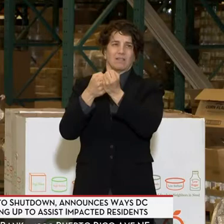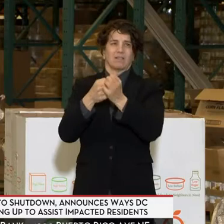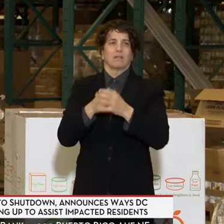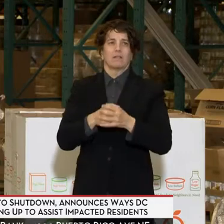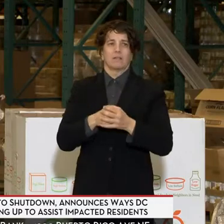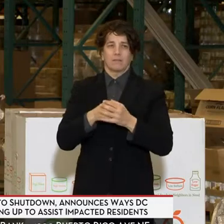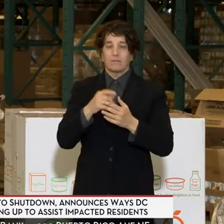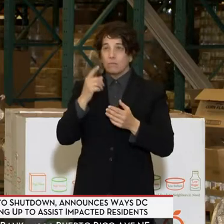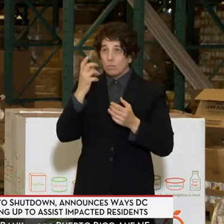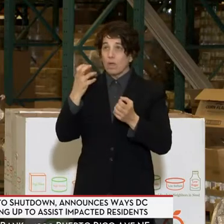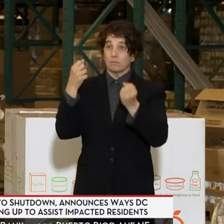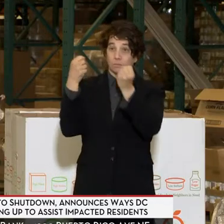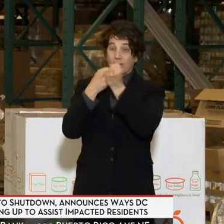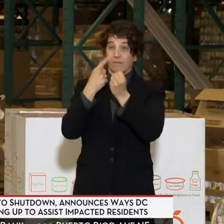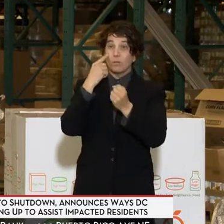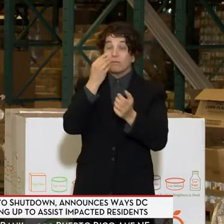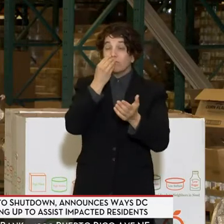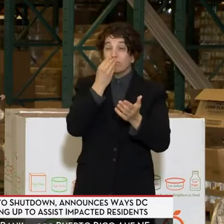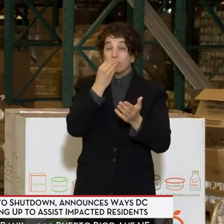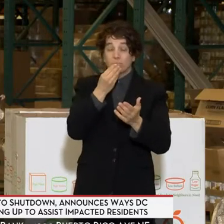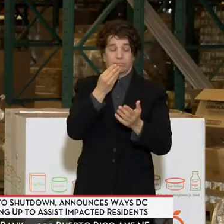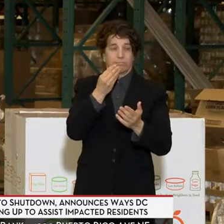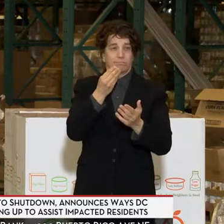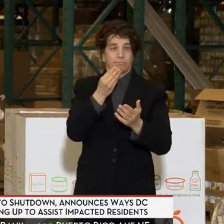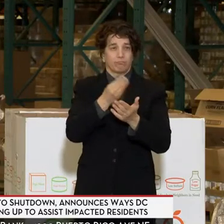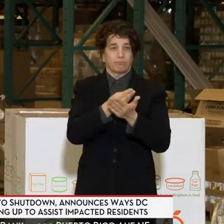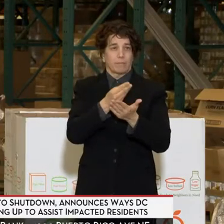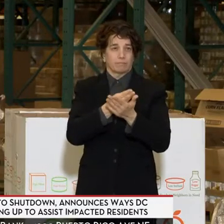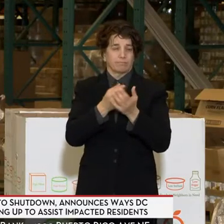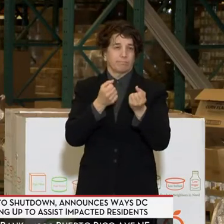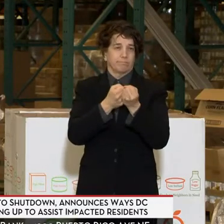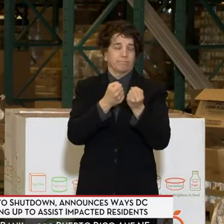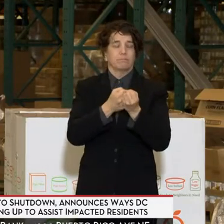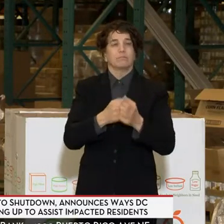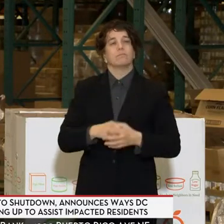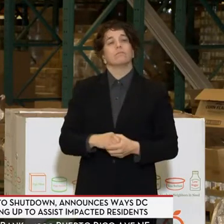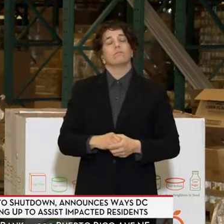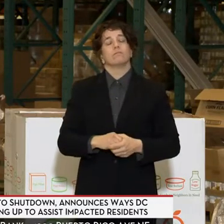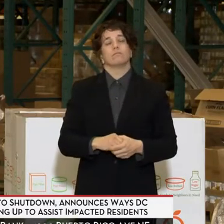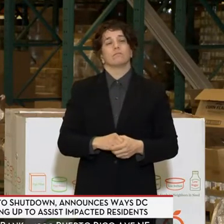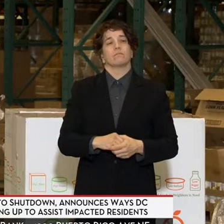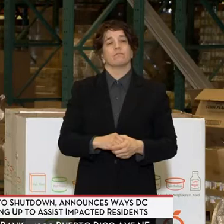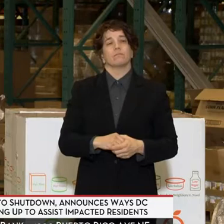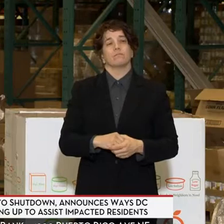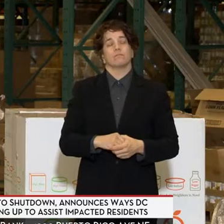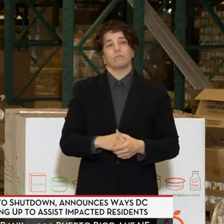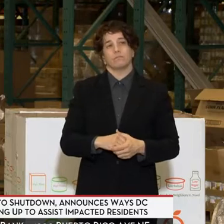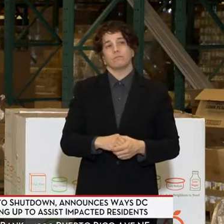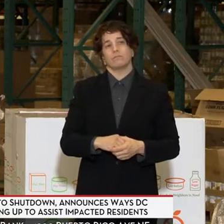essential must remain on their job on a full-time basis without pay